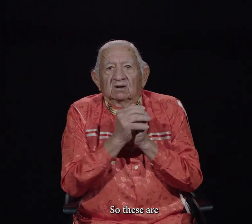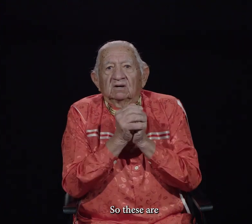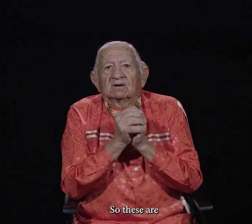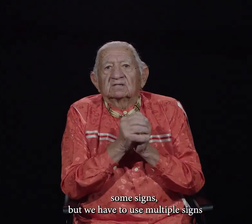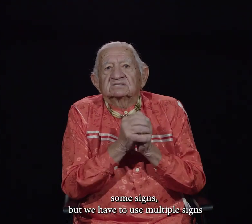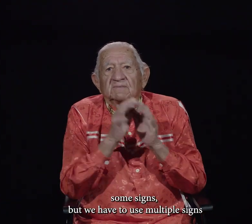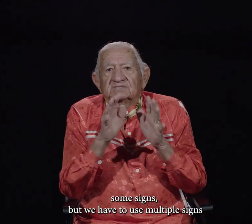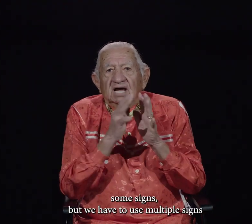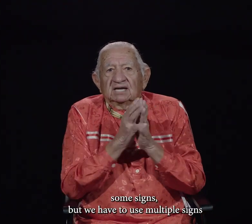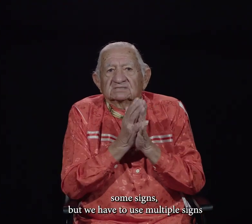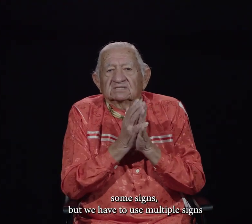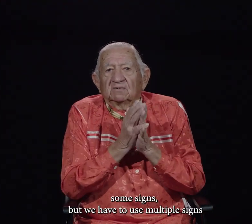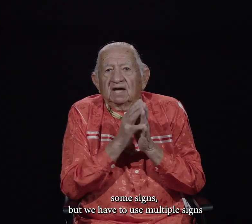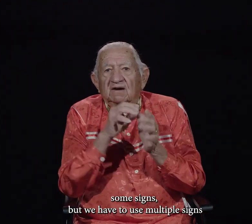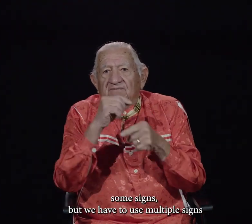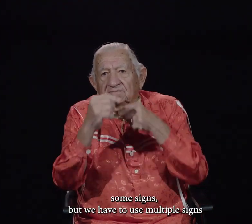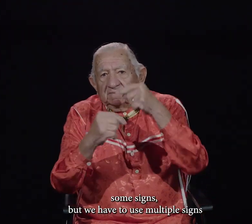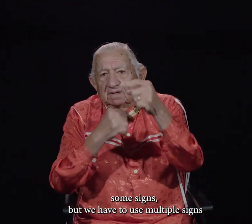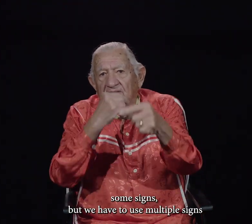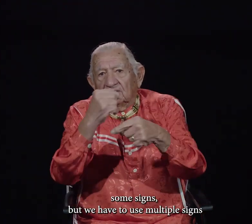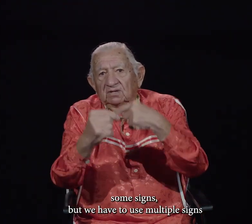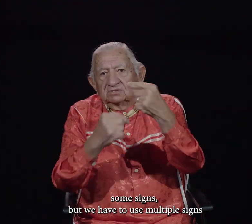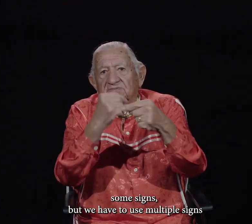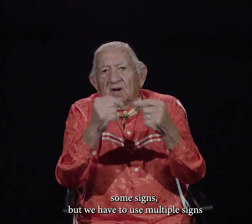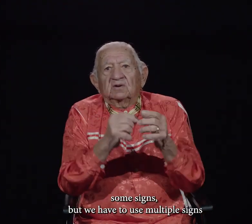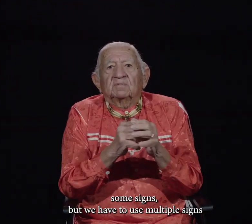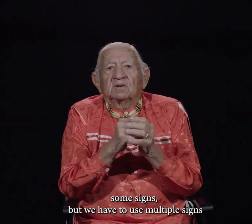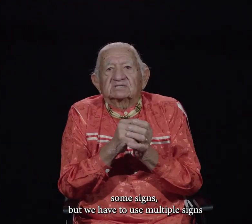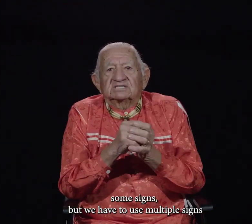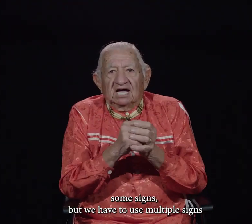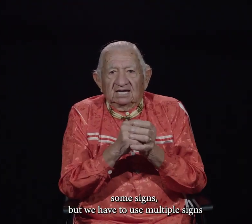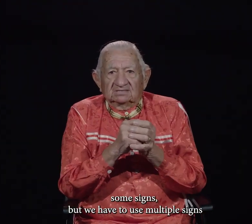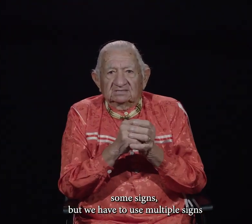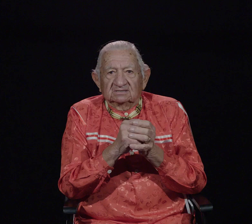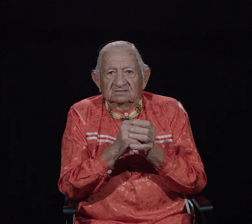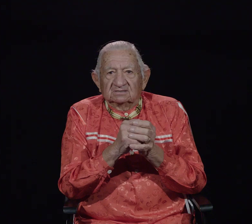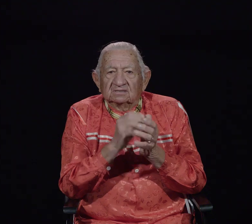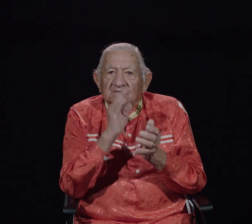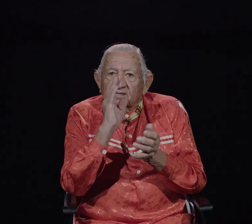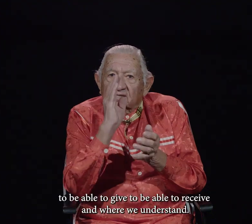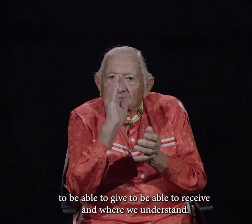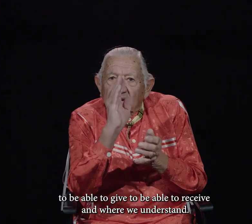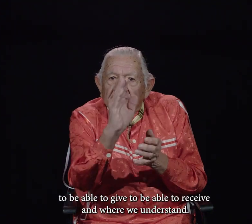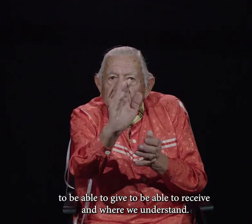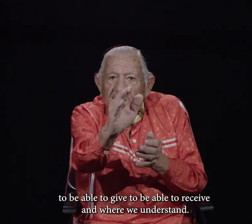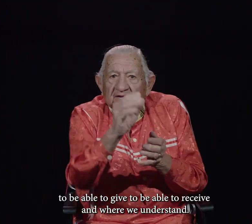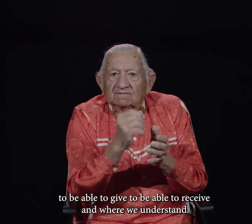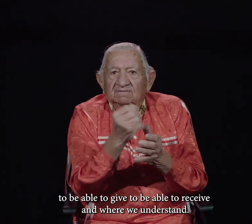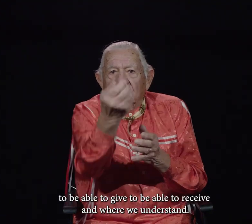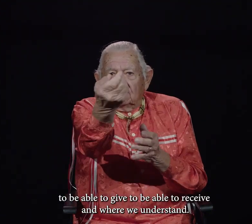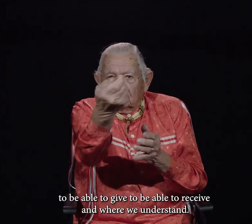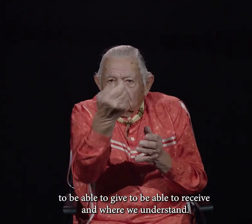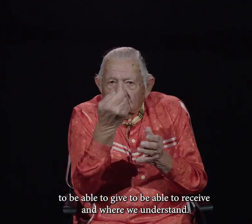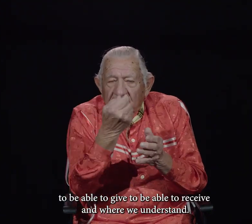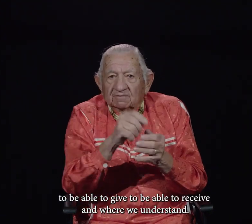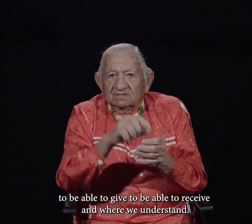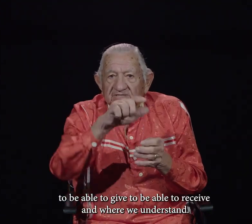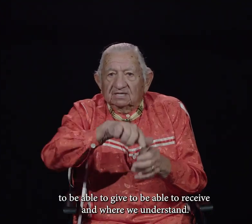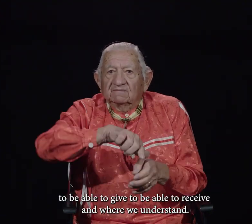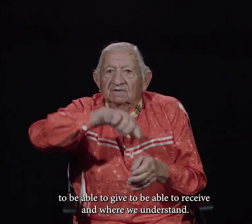are some signs that we have to use multiple signs to be able to give, to be able to receive, and